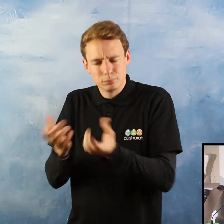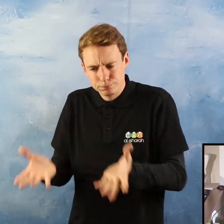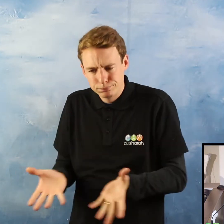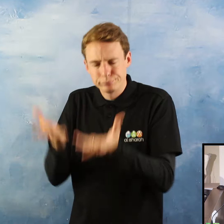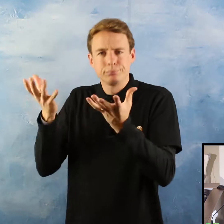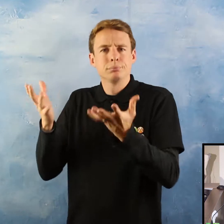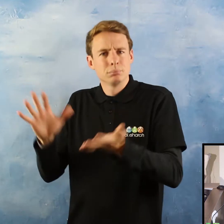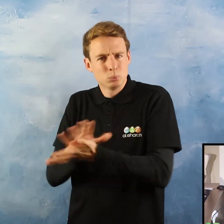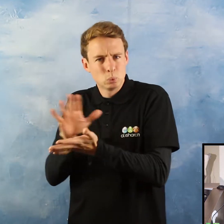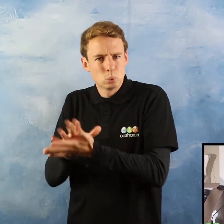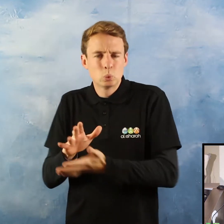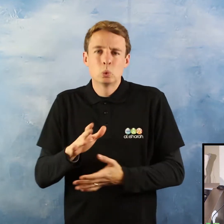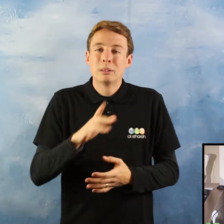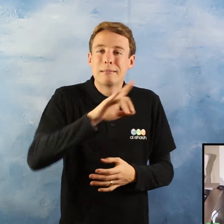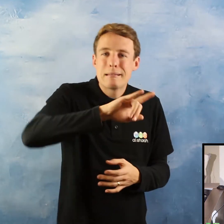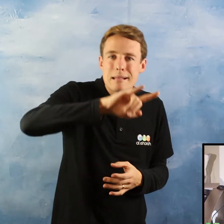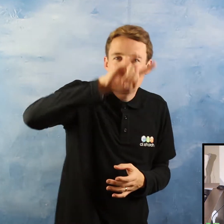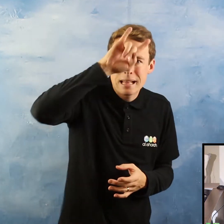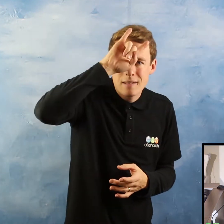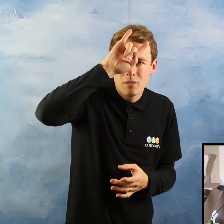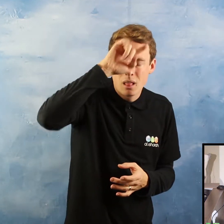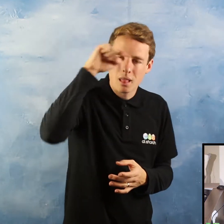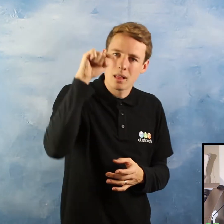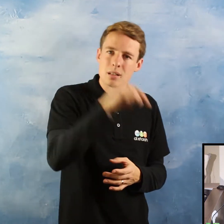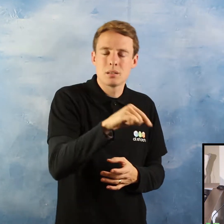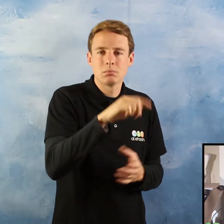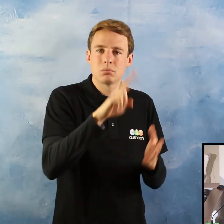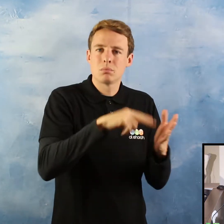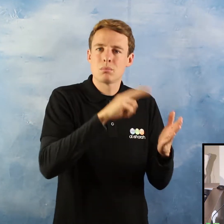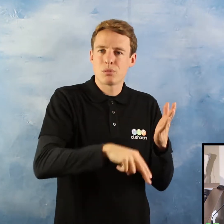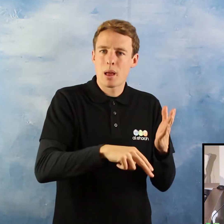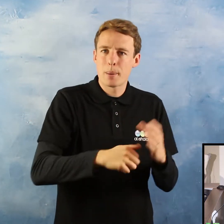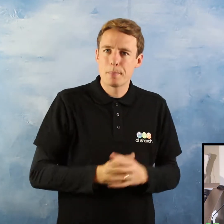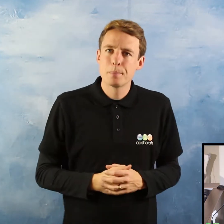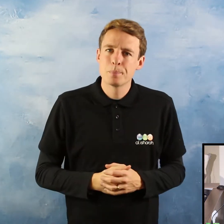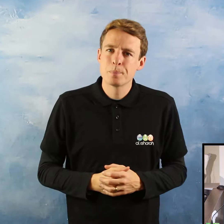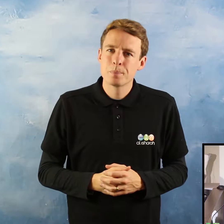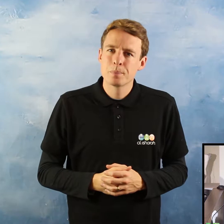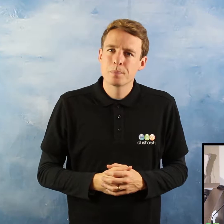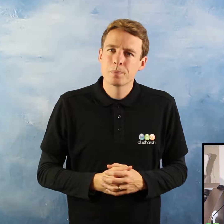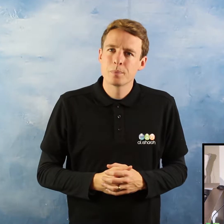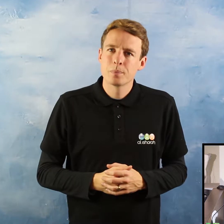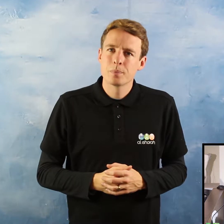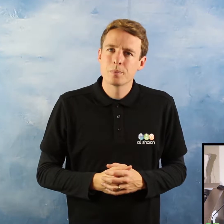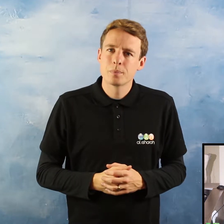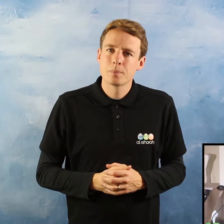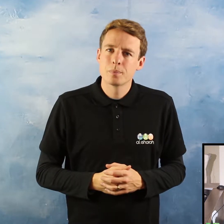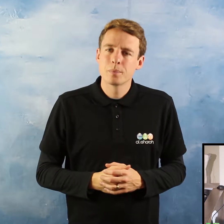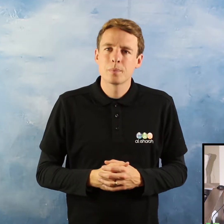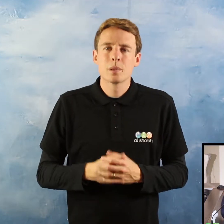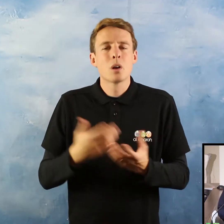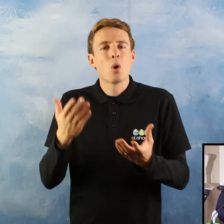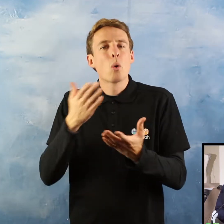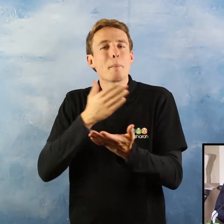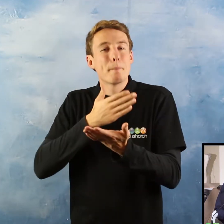forbids what is evil, makes pure things halal and impure things